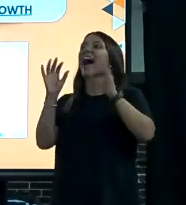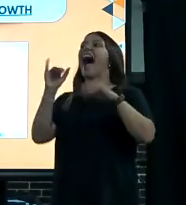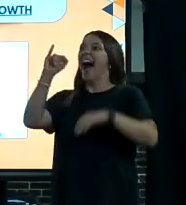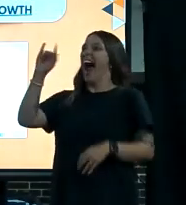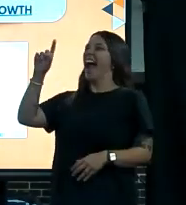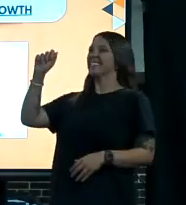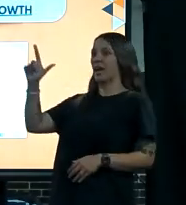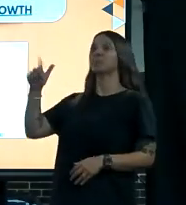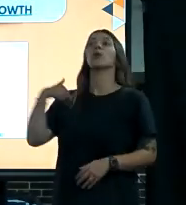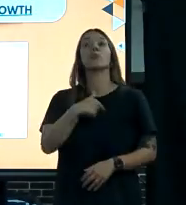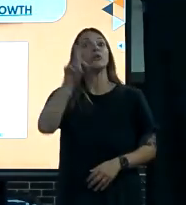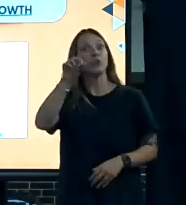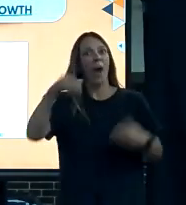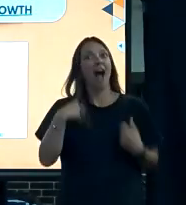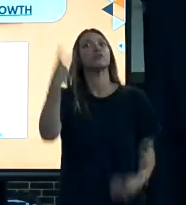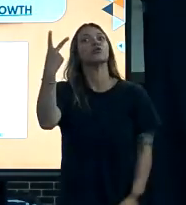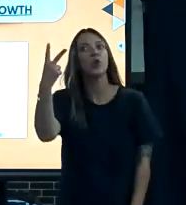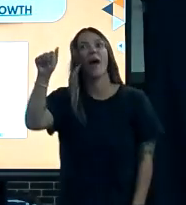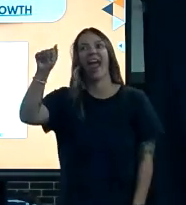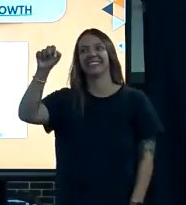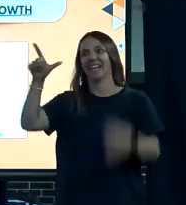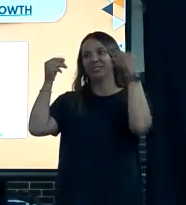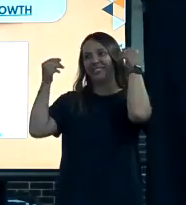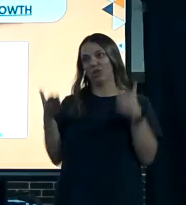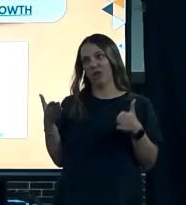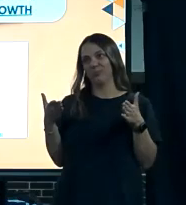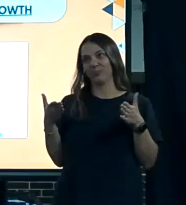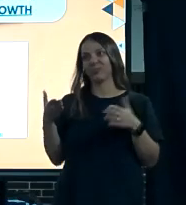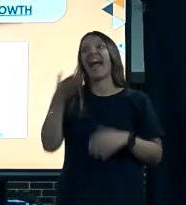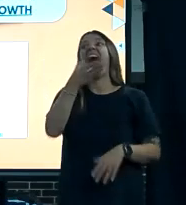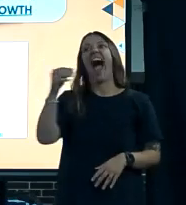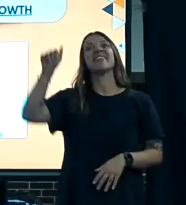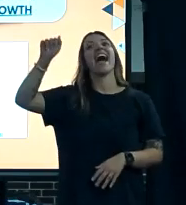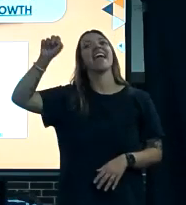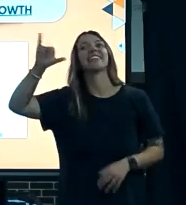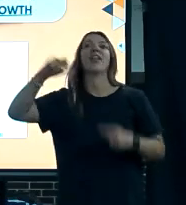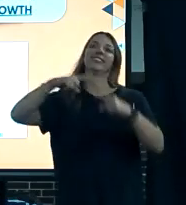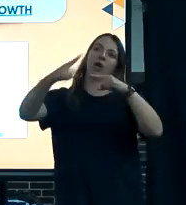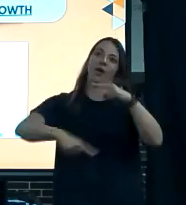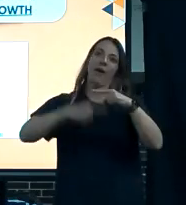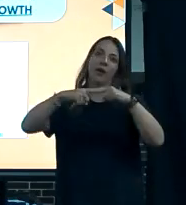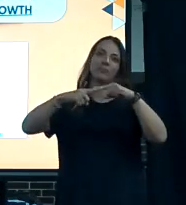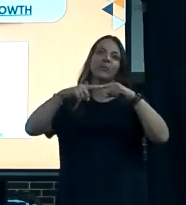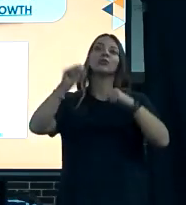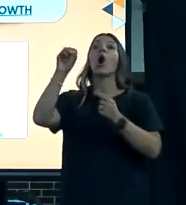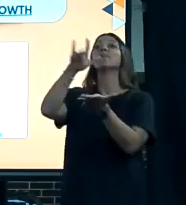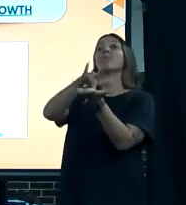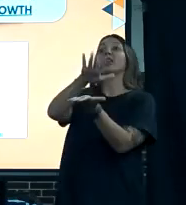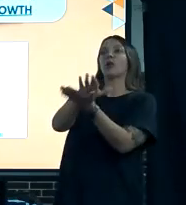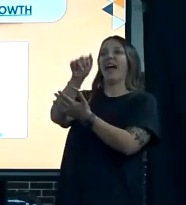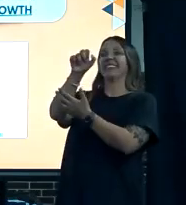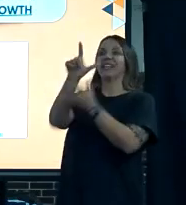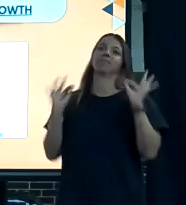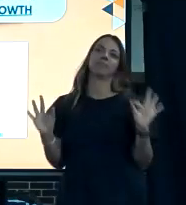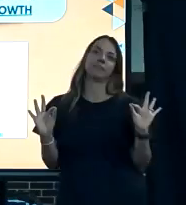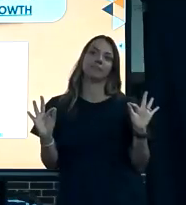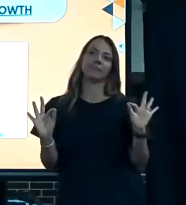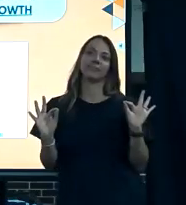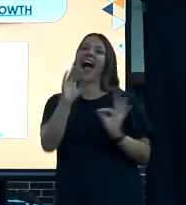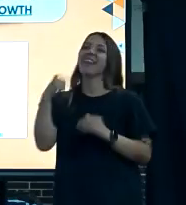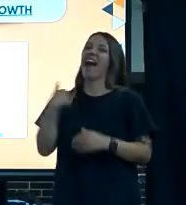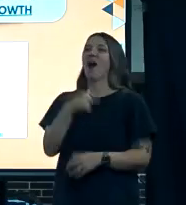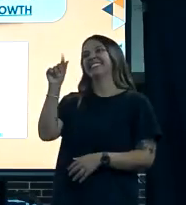And for middle school, ideal, we do actually have 2 ASL teachers, and we have that year round. So